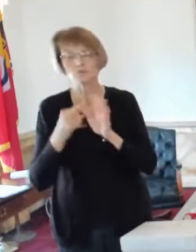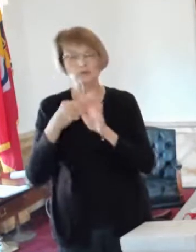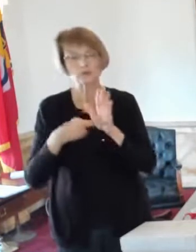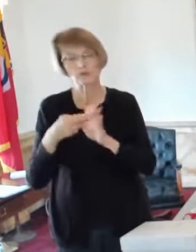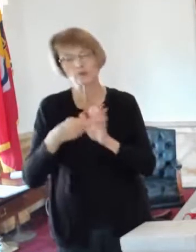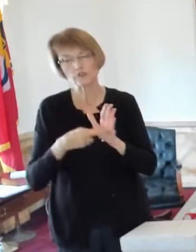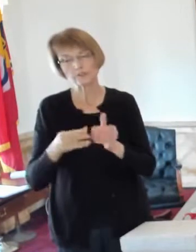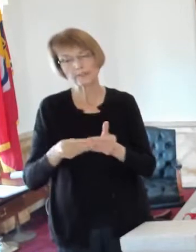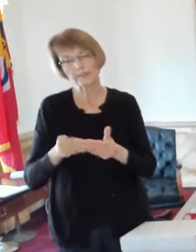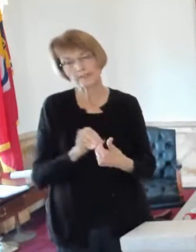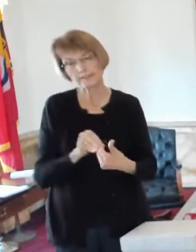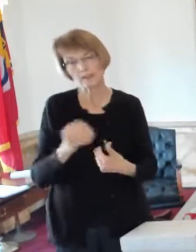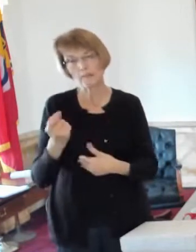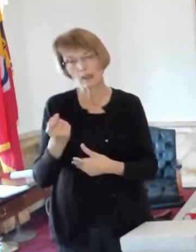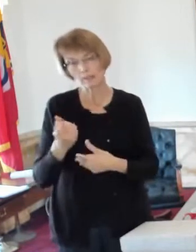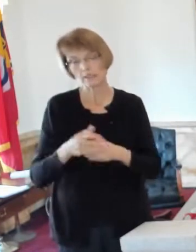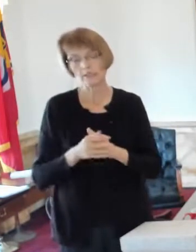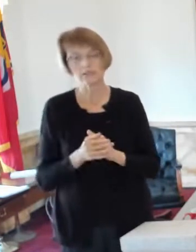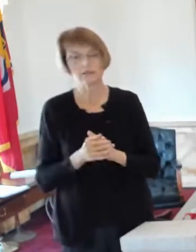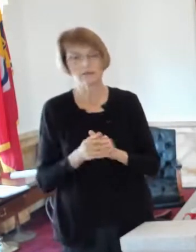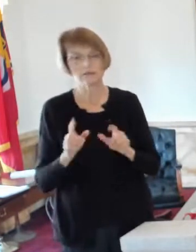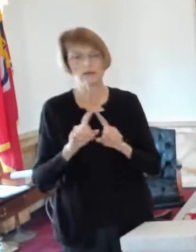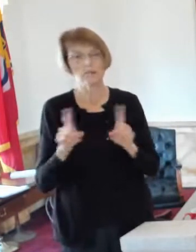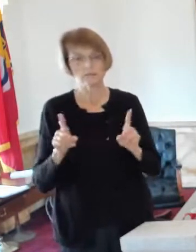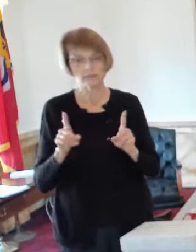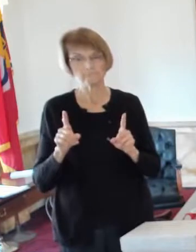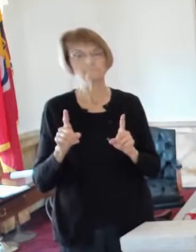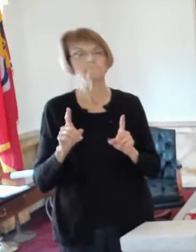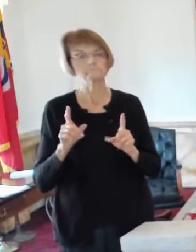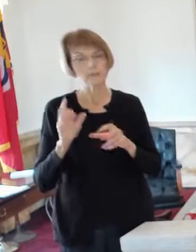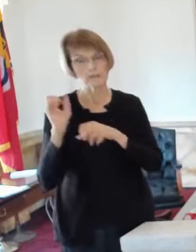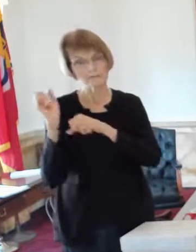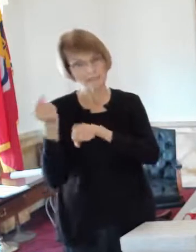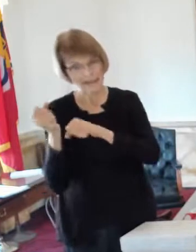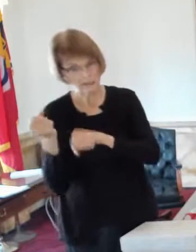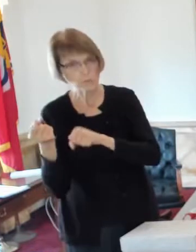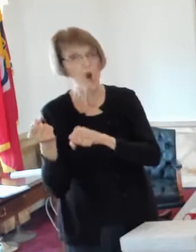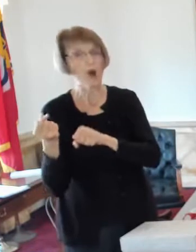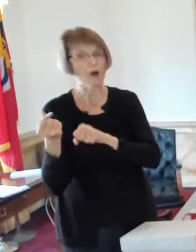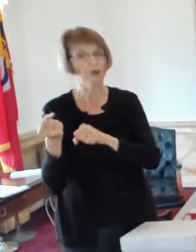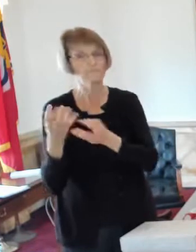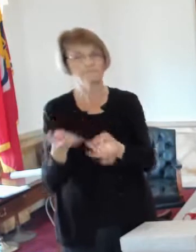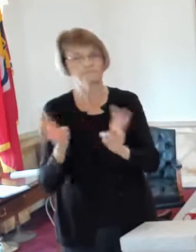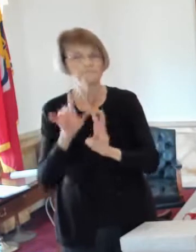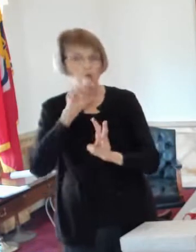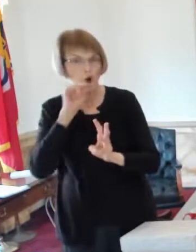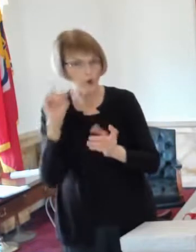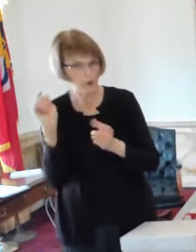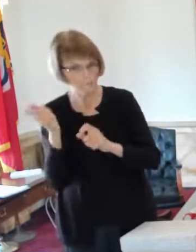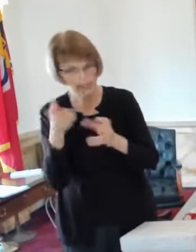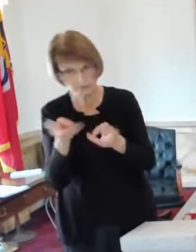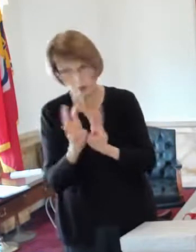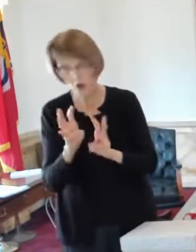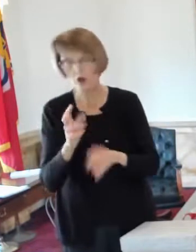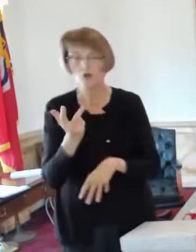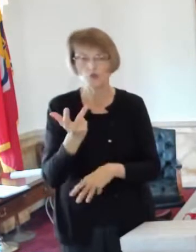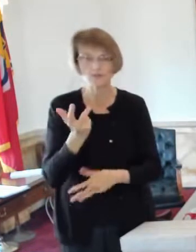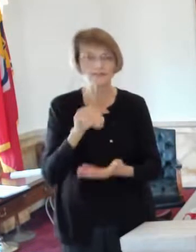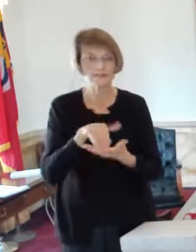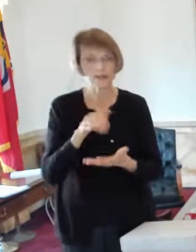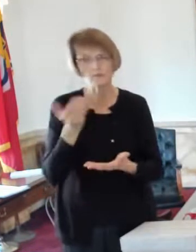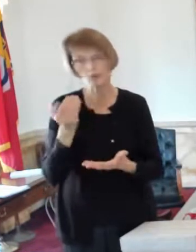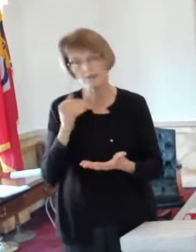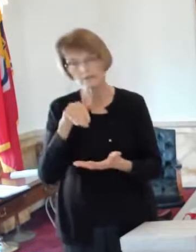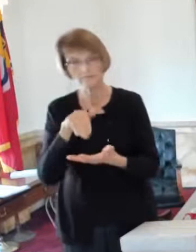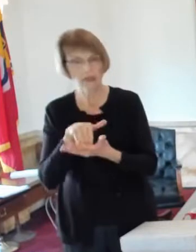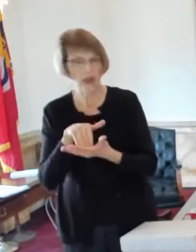restrictions, but there are, we're having baseball with about 14 or 15,000 fans. We're having hockey with a low